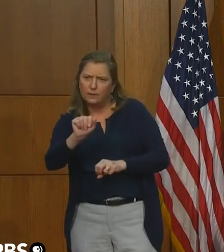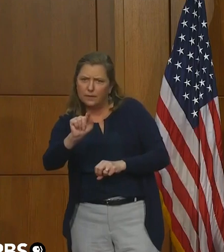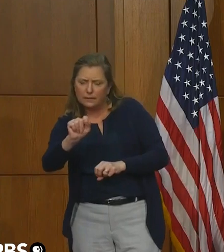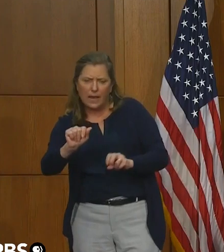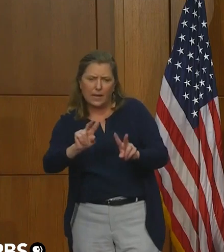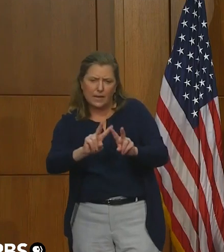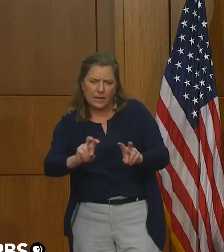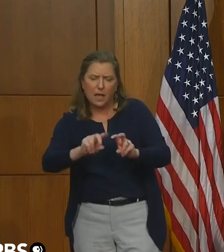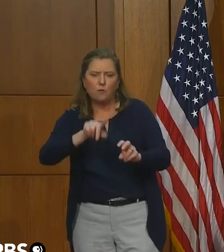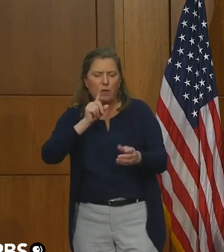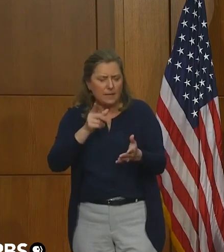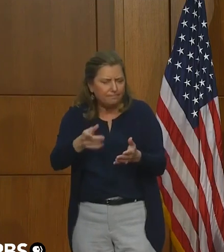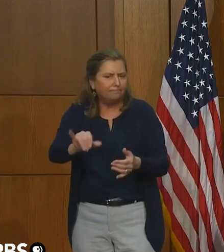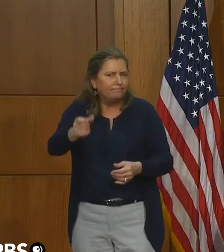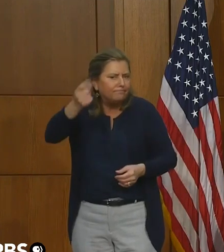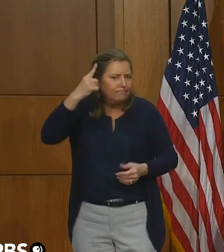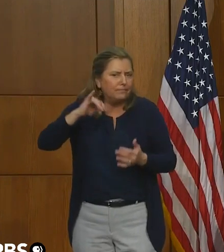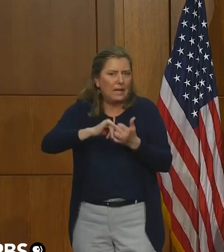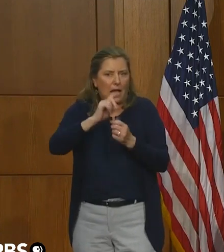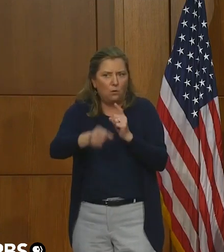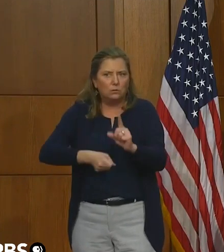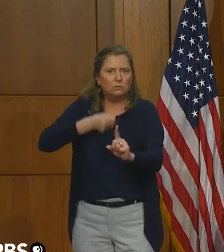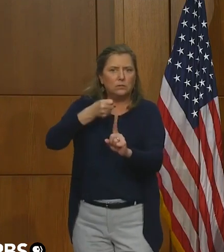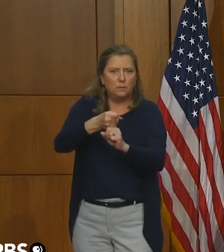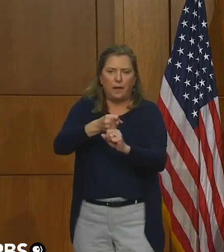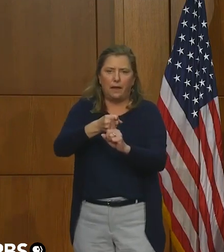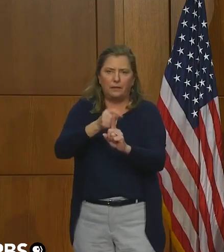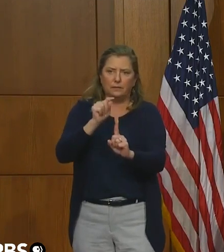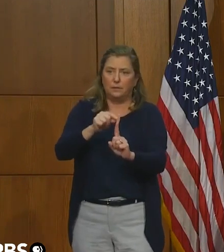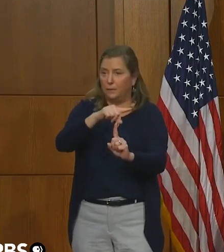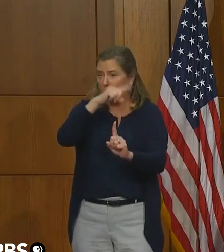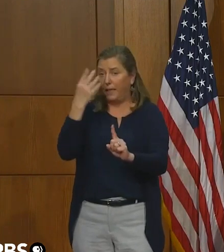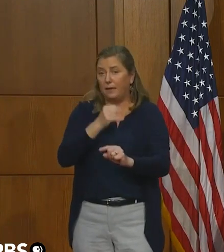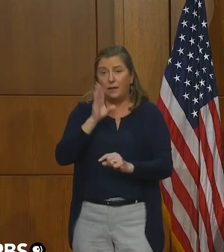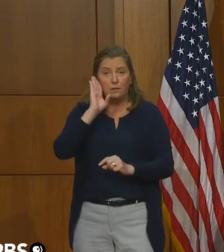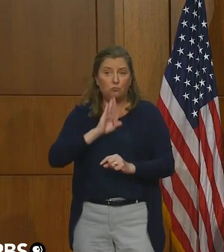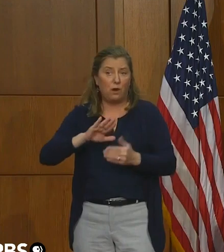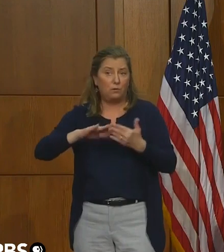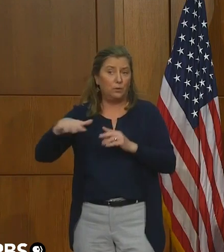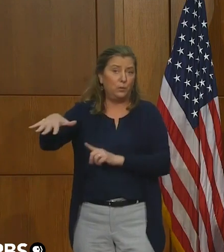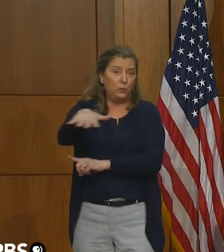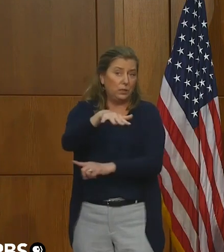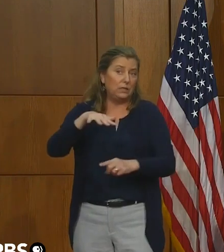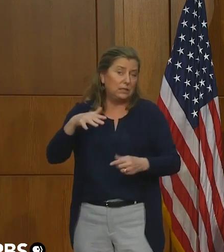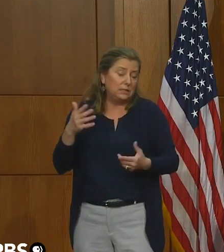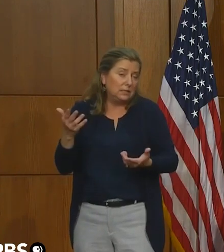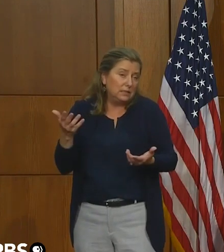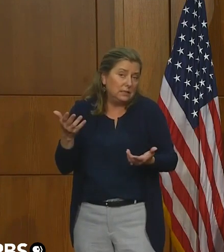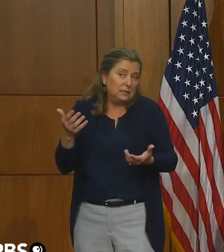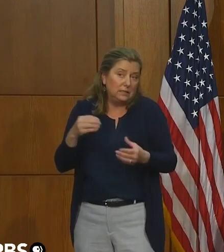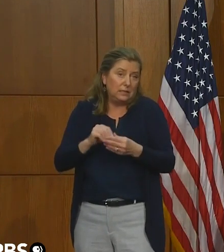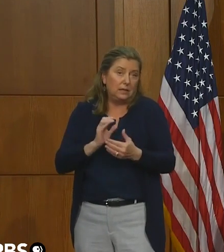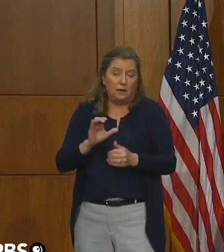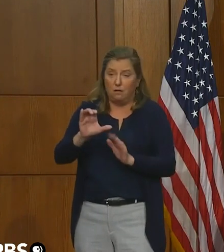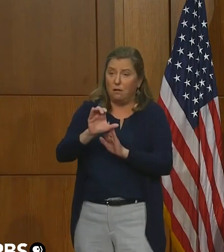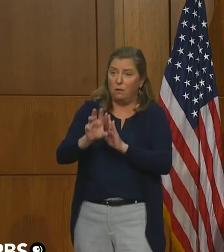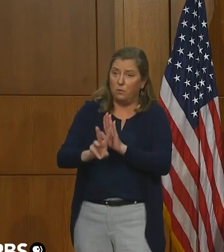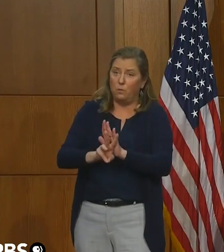and really understand how it's impacting the black and brown communities of the